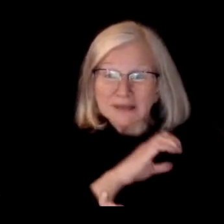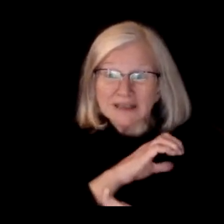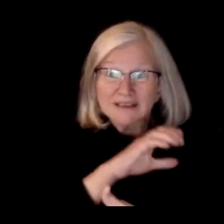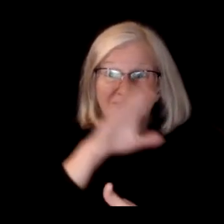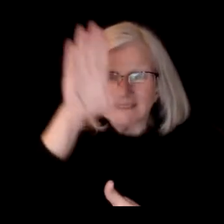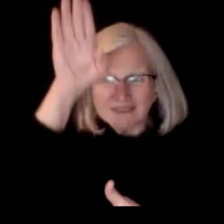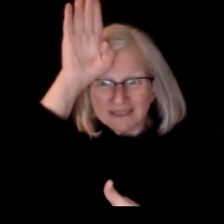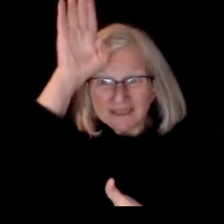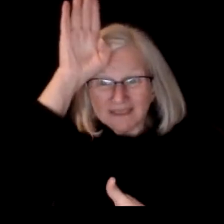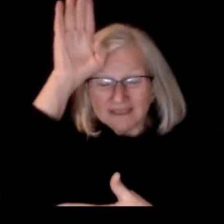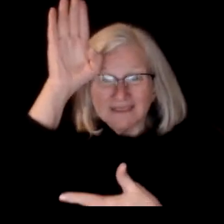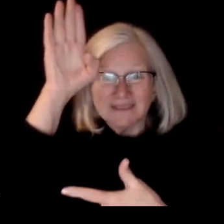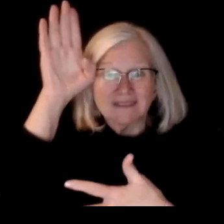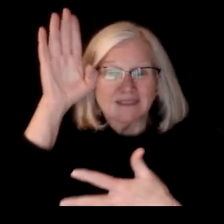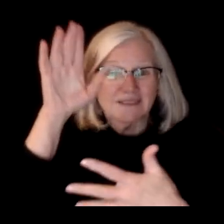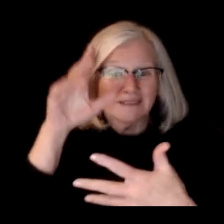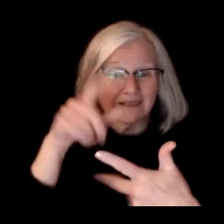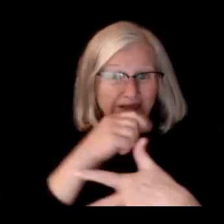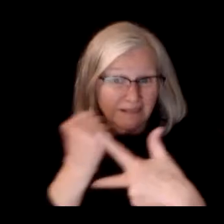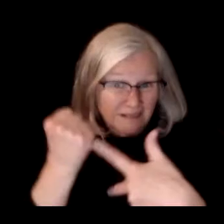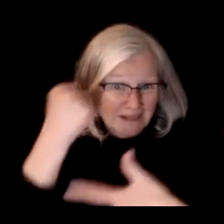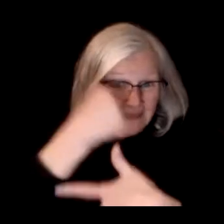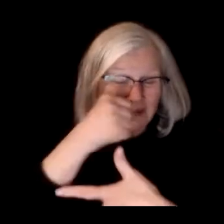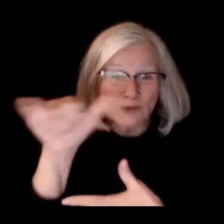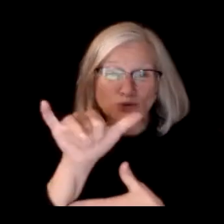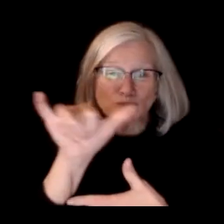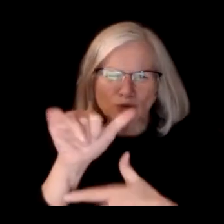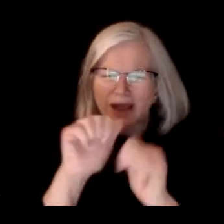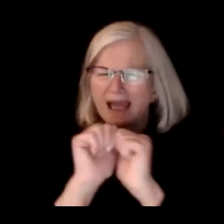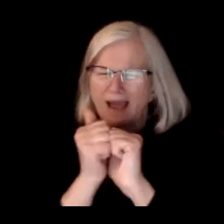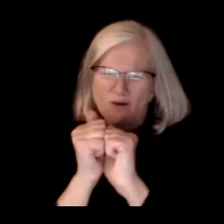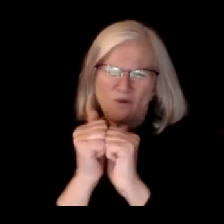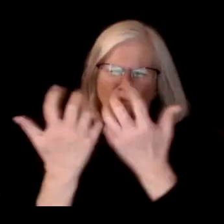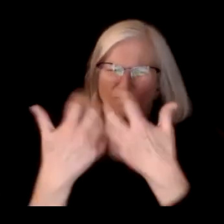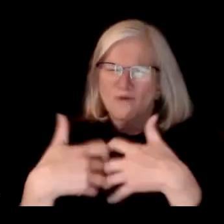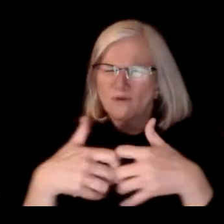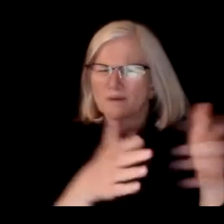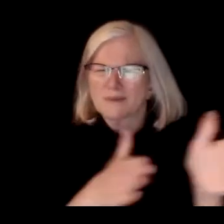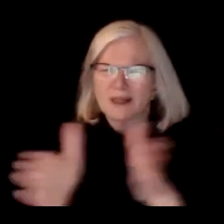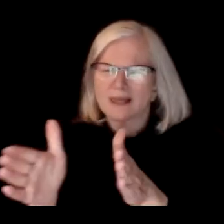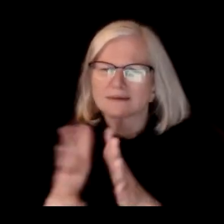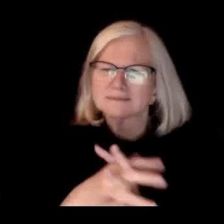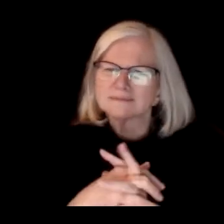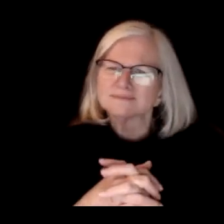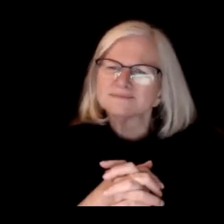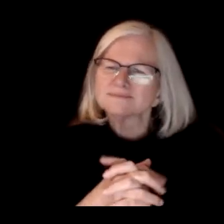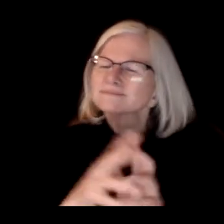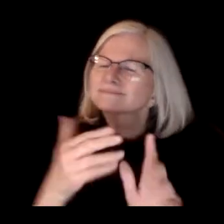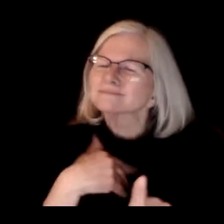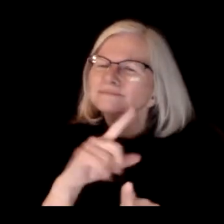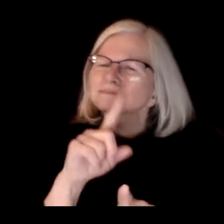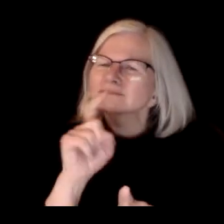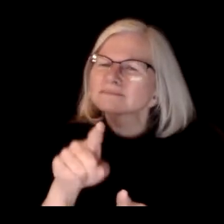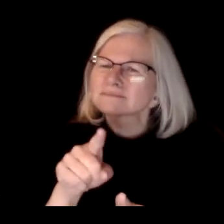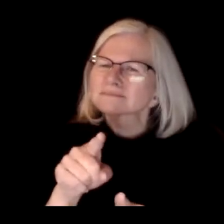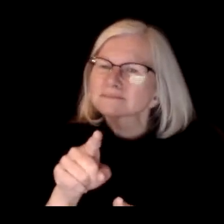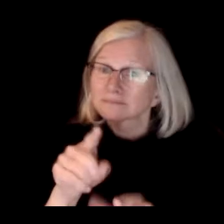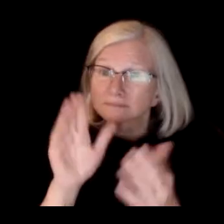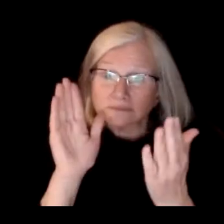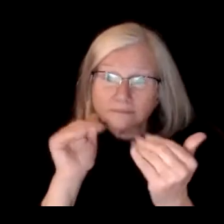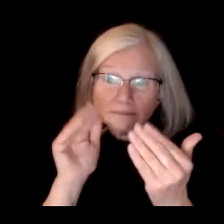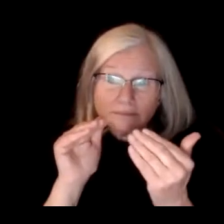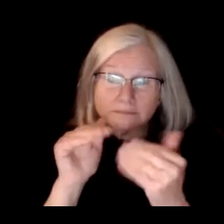To that end, are you also expecting that President-elect Biden will do as he said he will, which is release